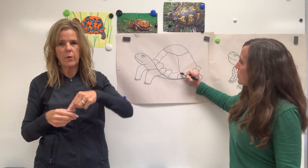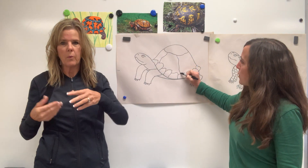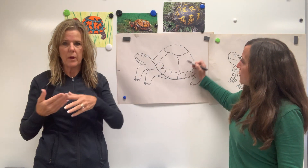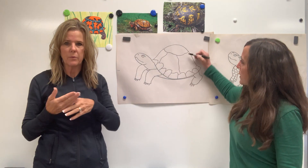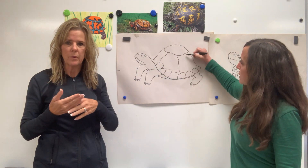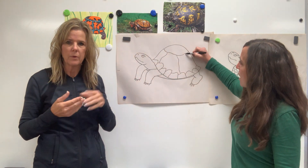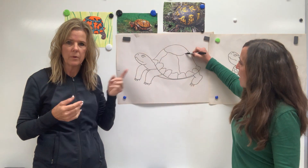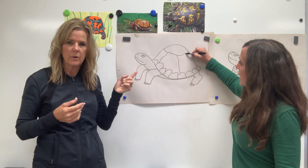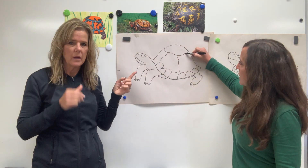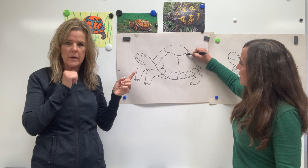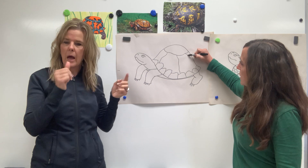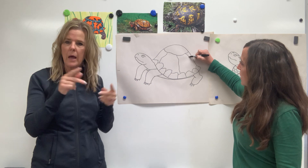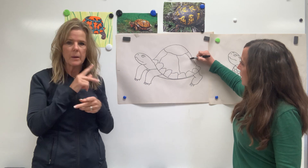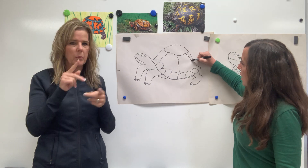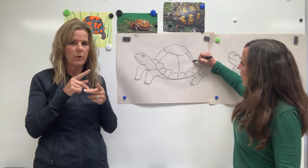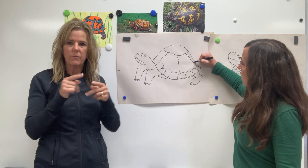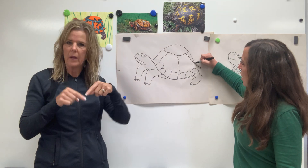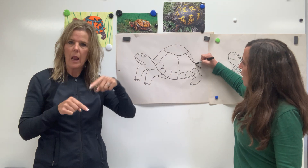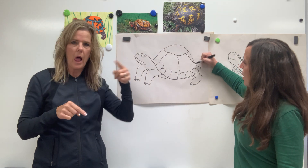just not a perfect line